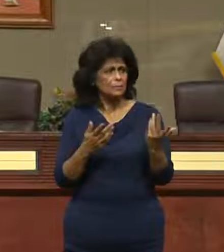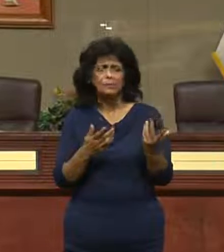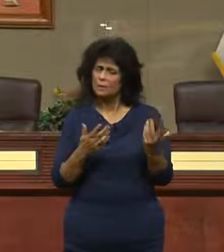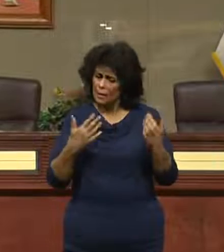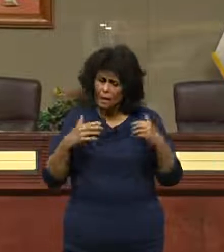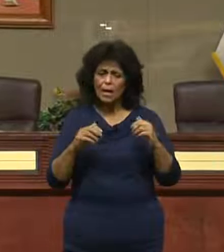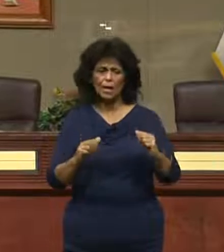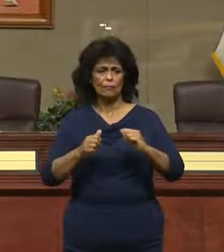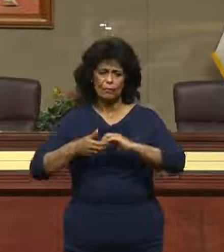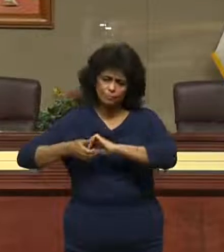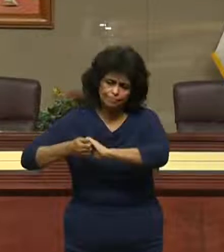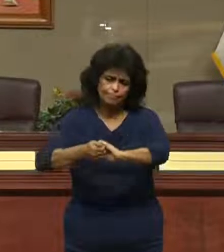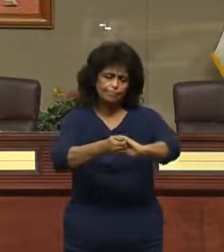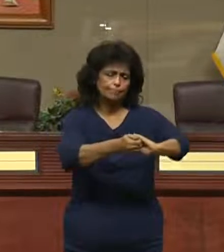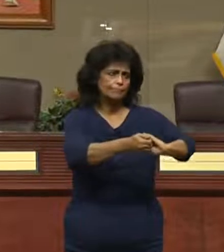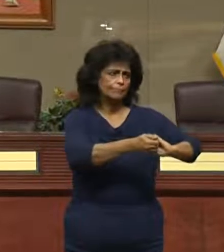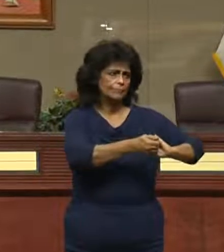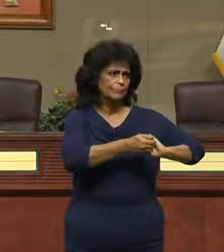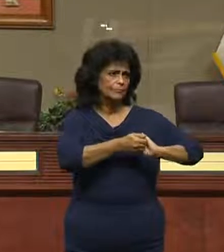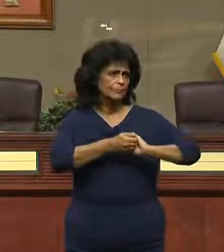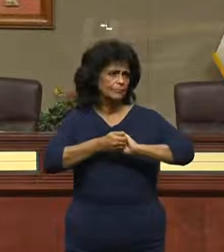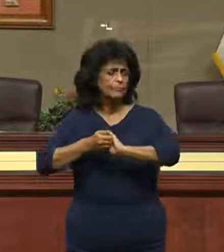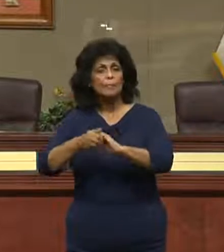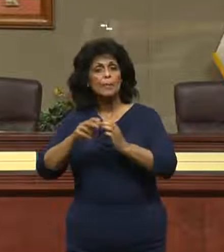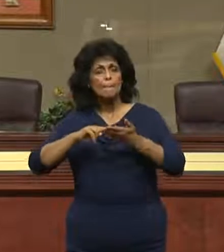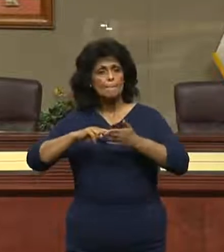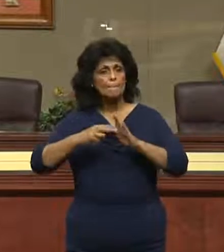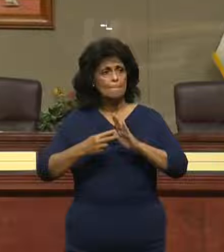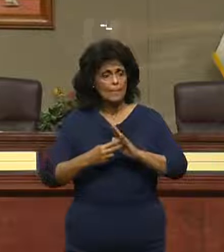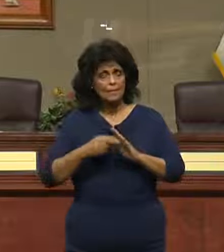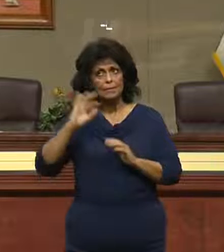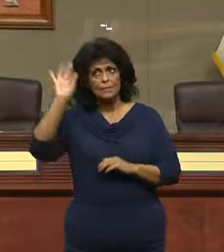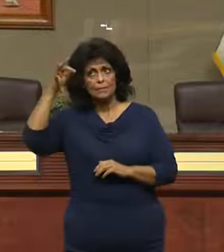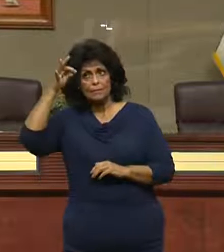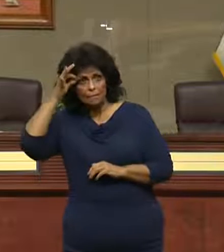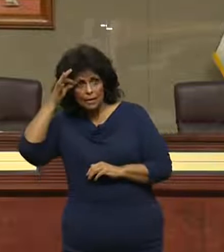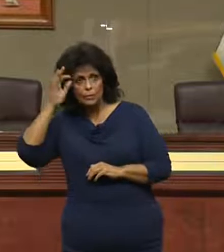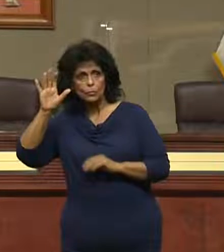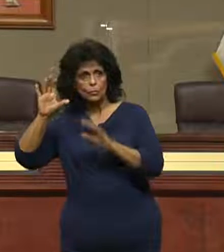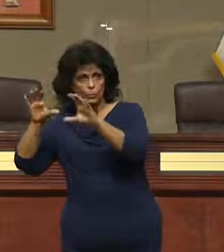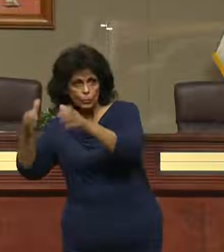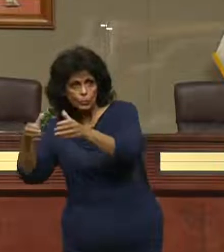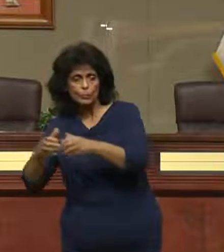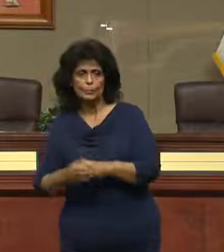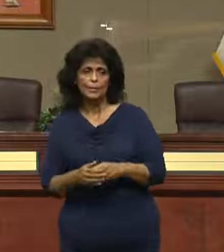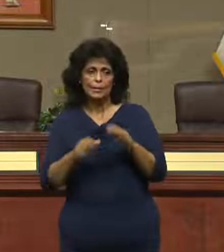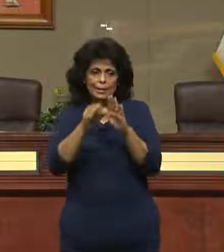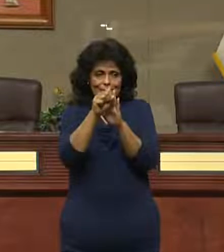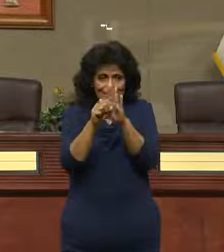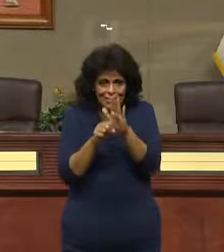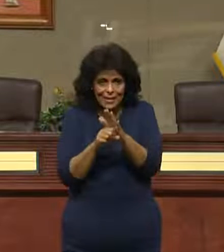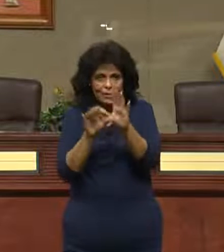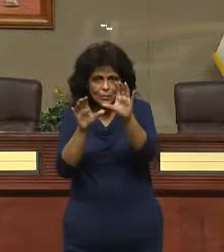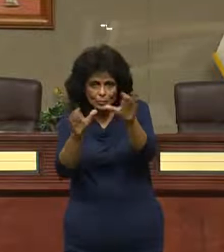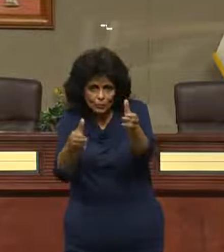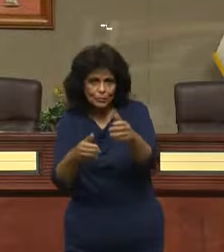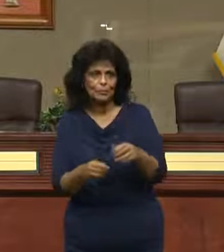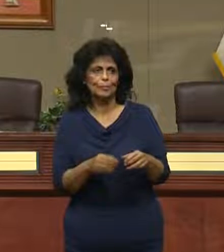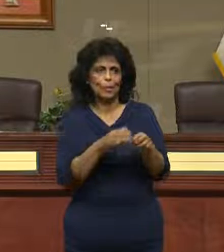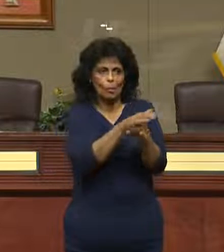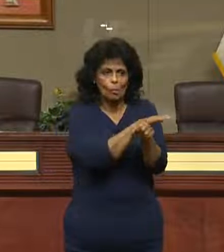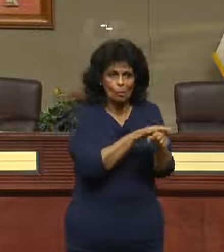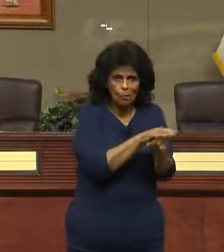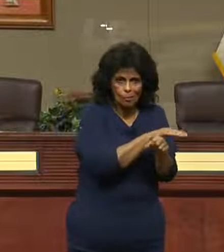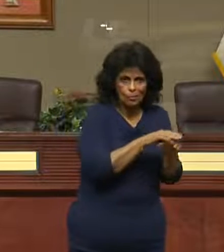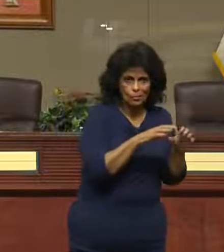effort. Obviously, there has to be communications from the federal government to the state and to the local. Obviously, the